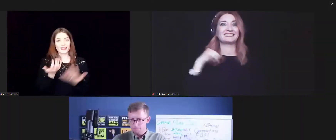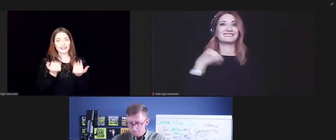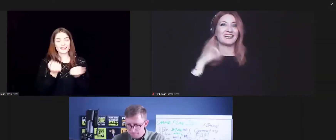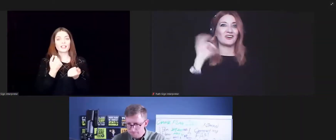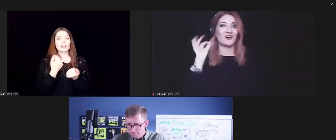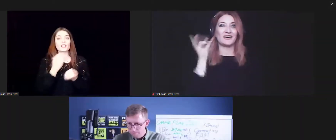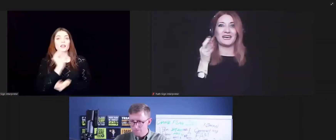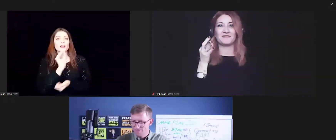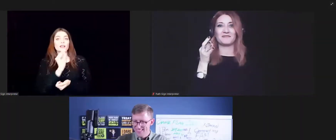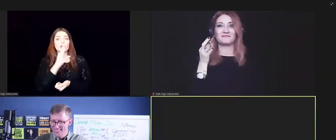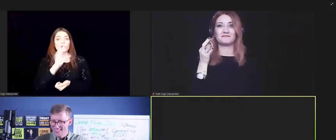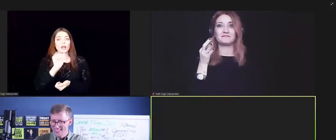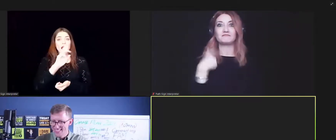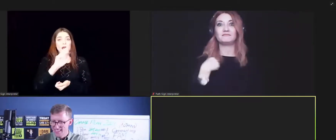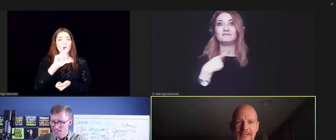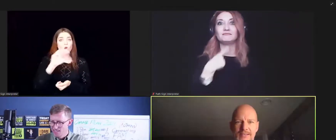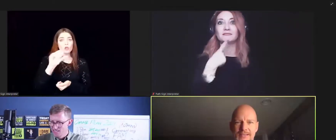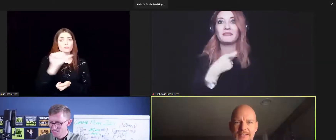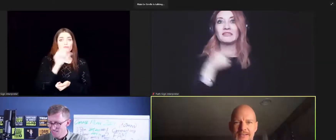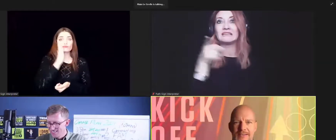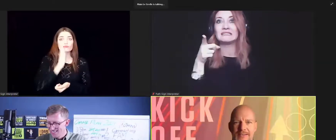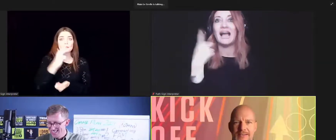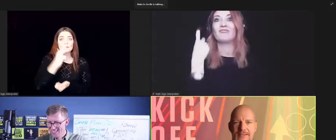possible. Oh, yes, now.